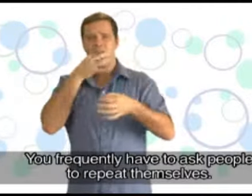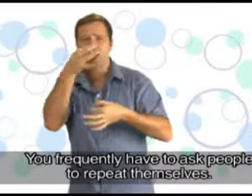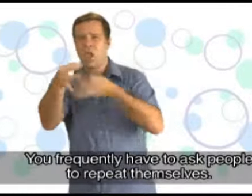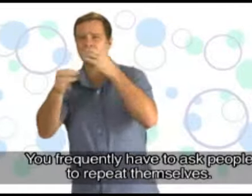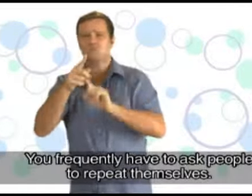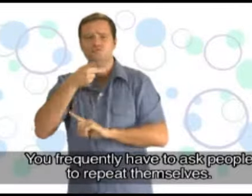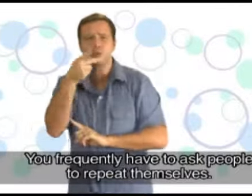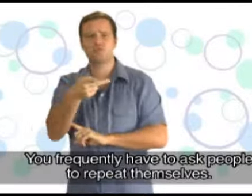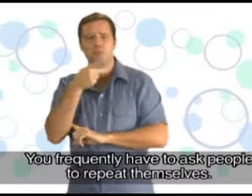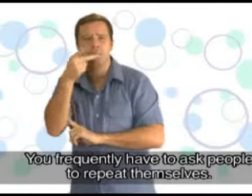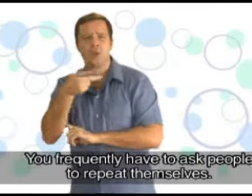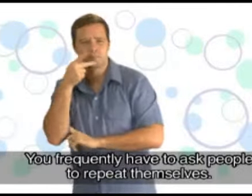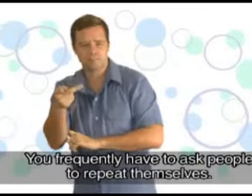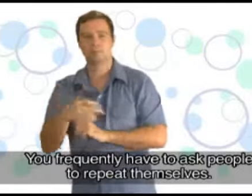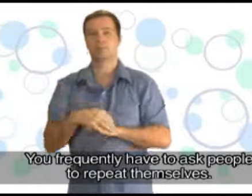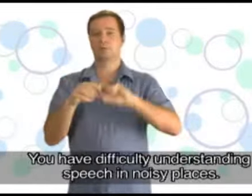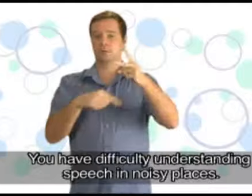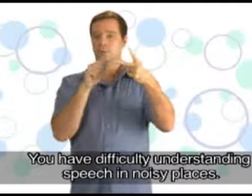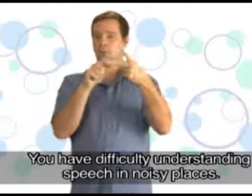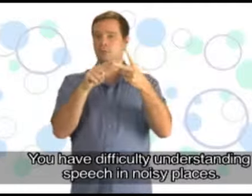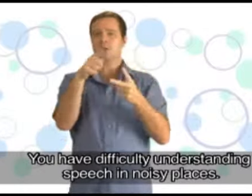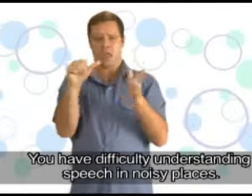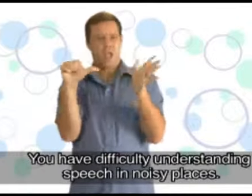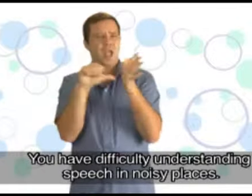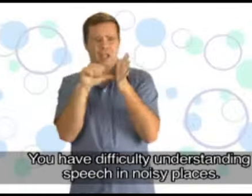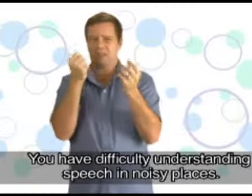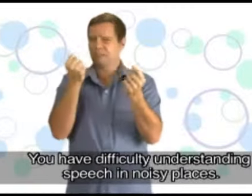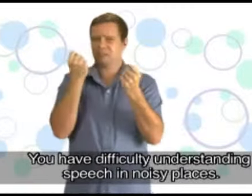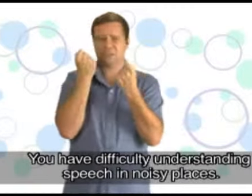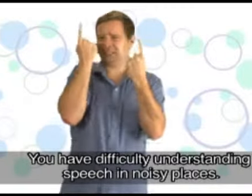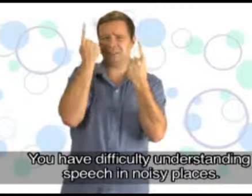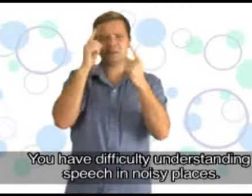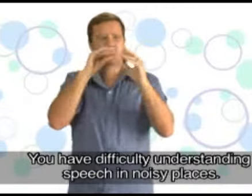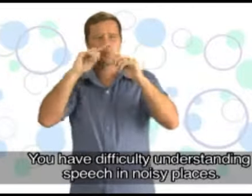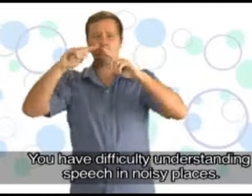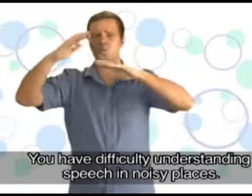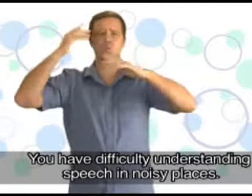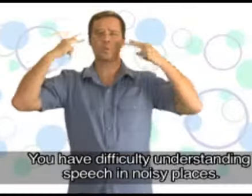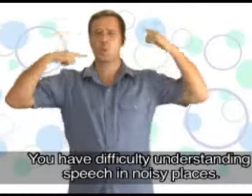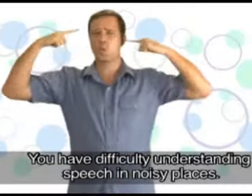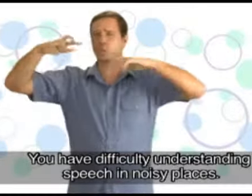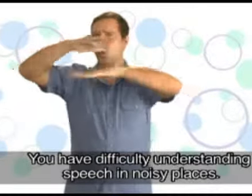You frequently have to ask people to repeat themselves. You have difficulty understanding speech in noisy places.